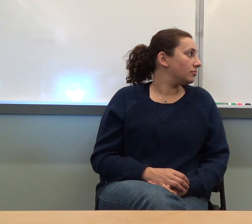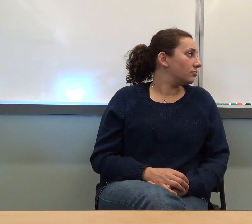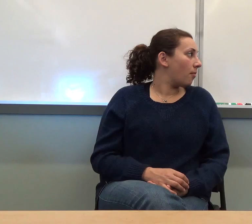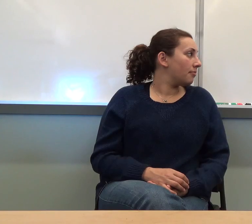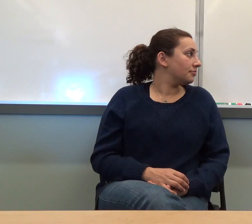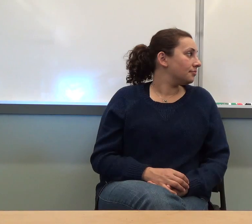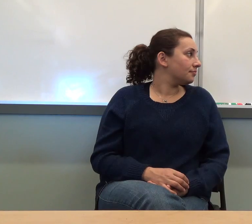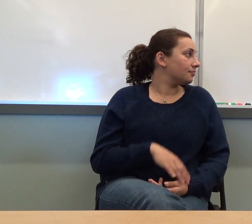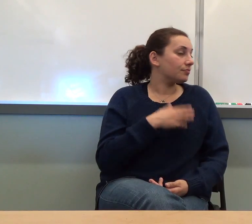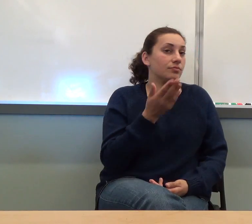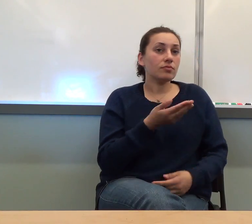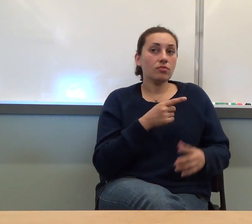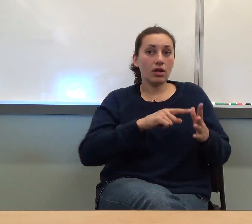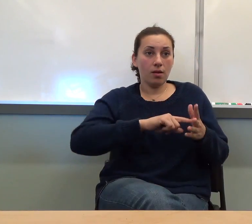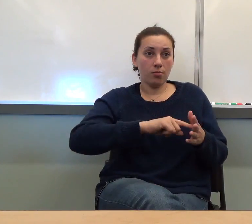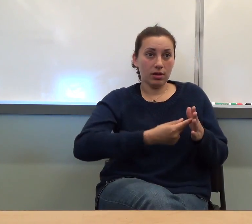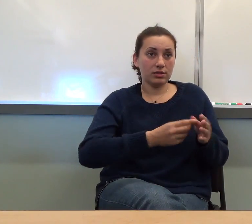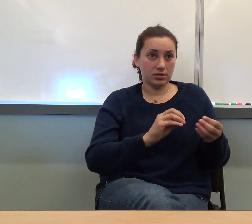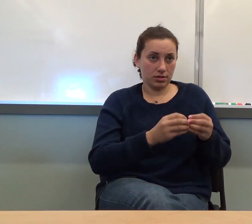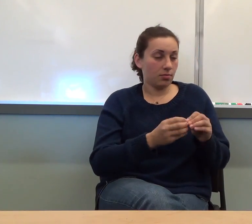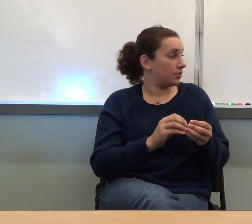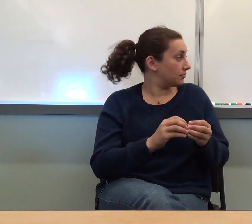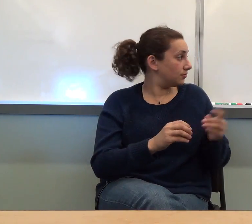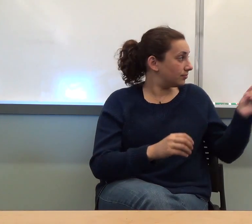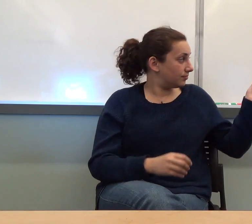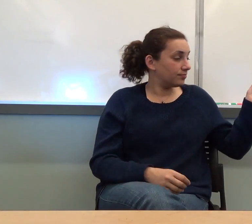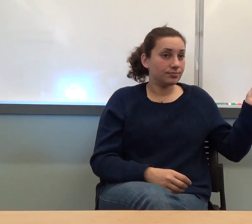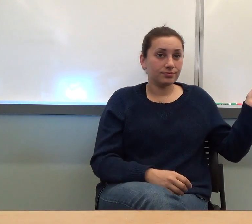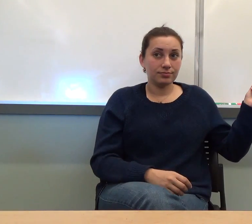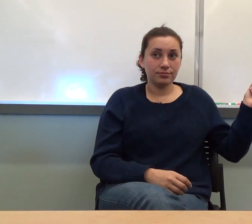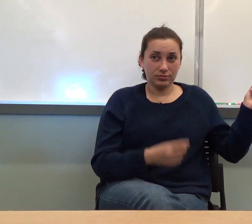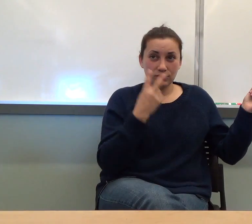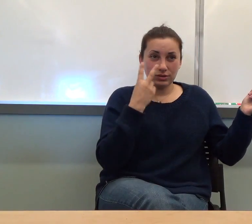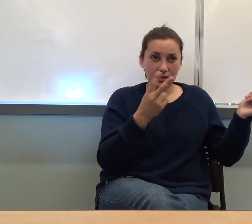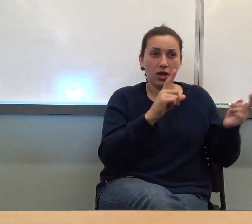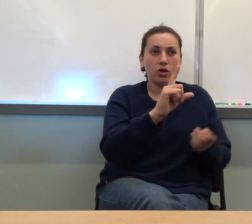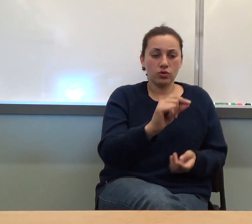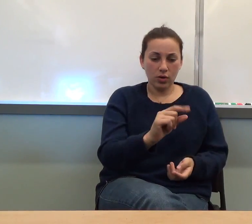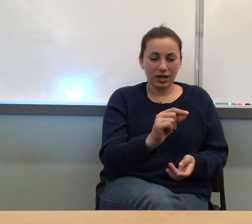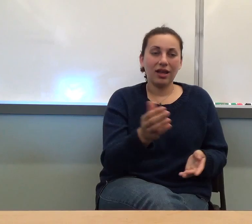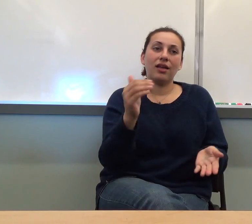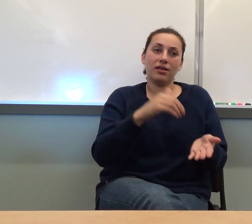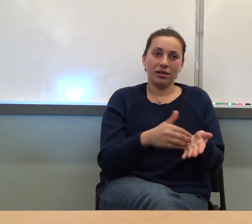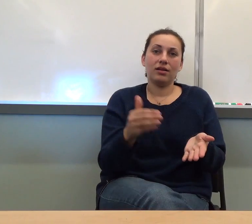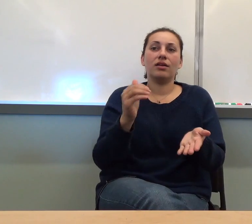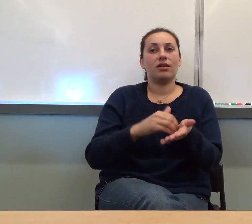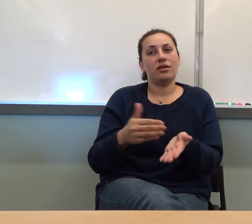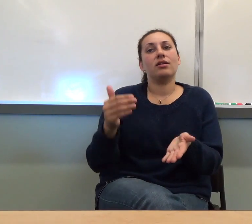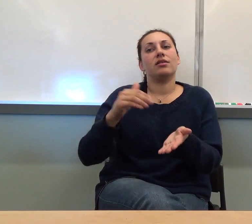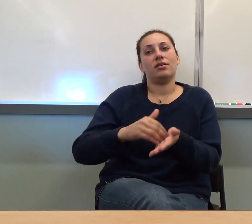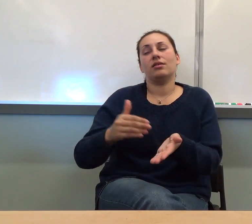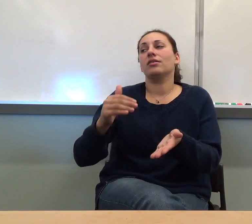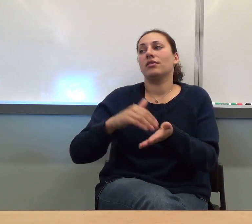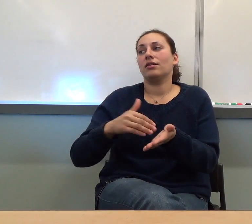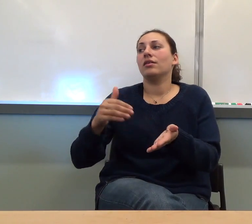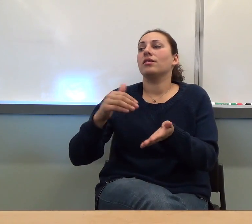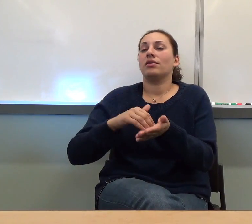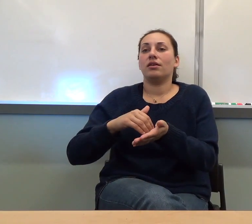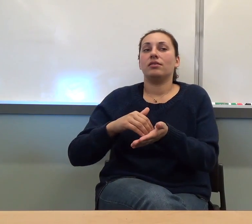And here's where it starts, huh? There it is, 20 showing up again. Be with you in a second. Okay. So you